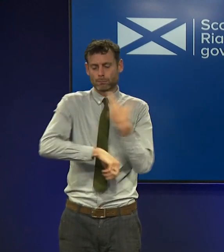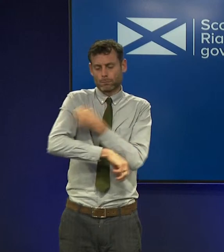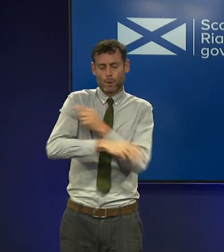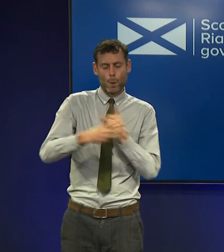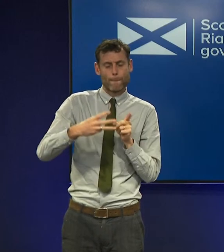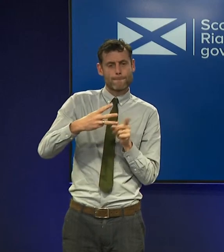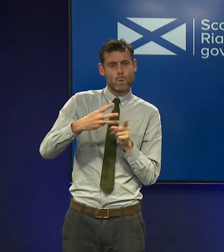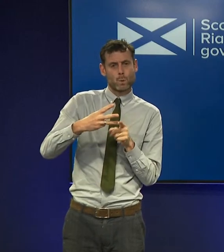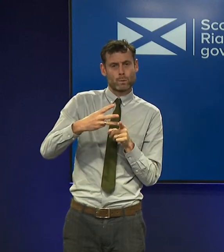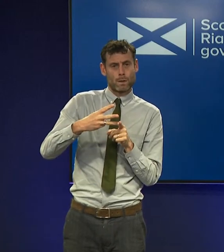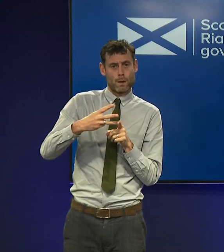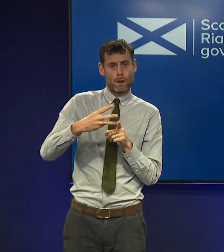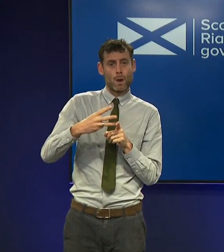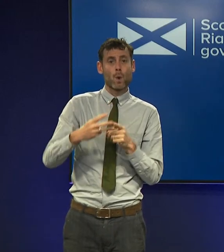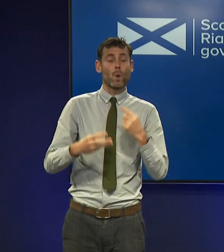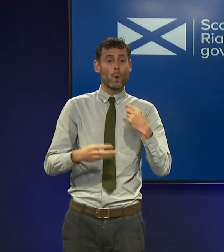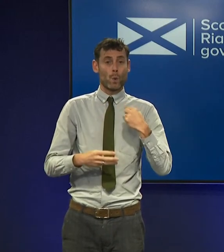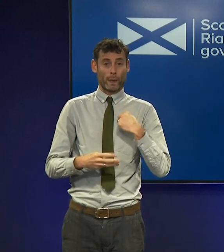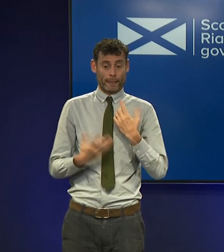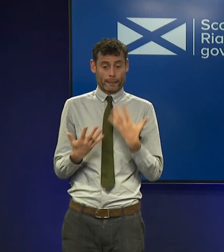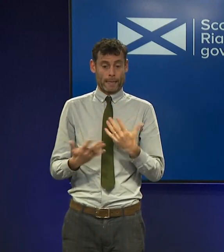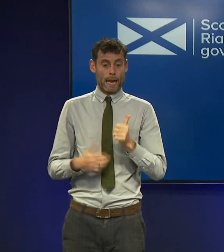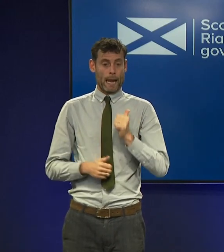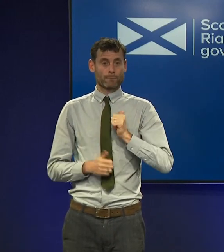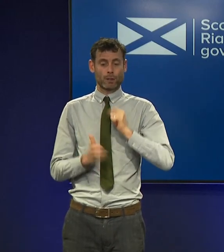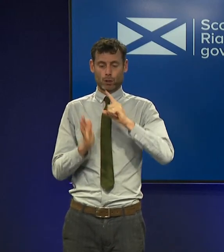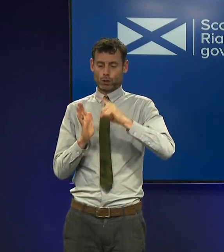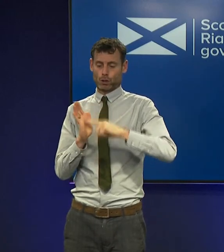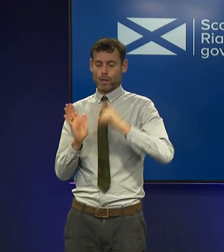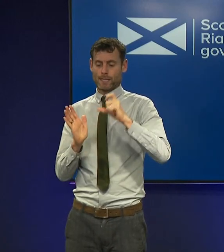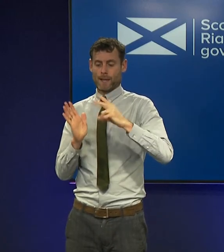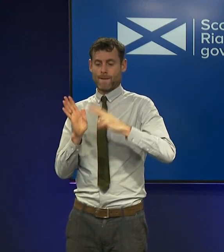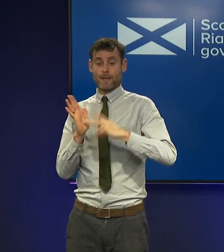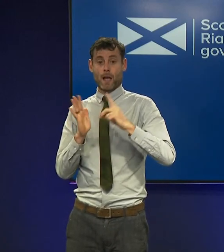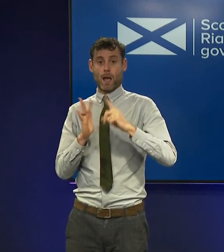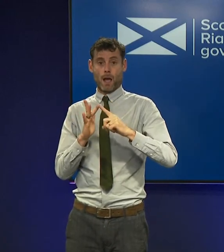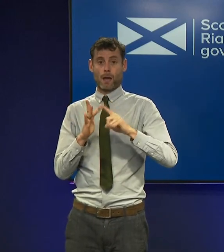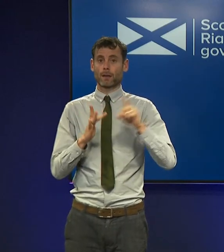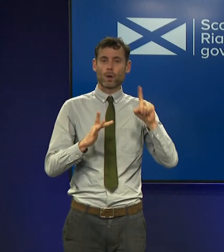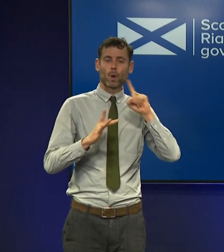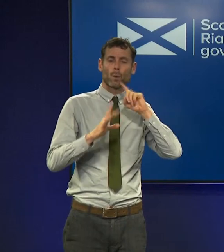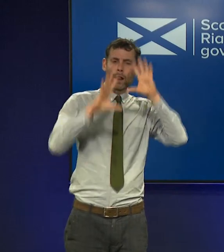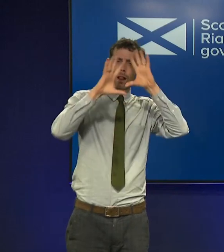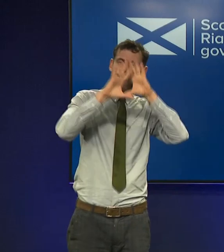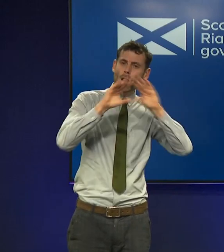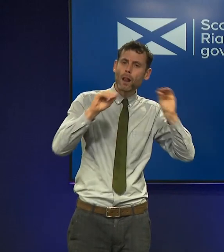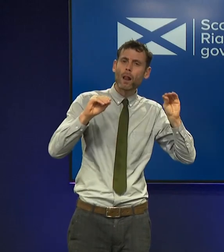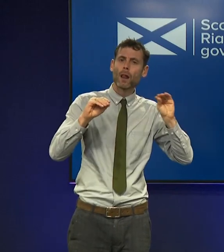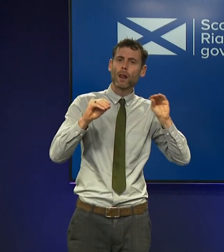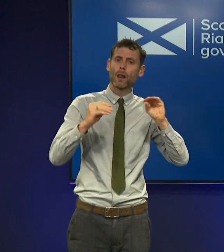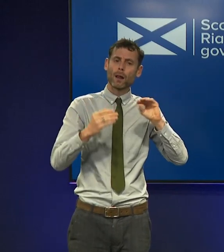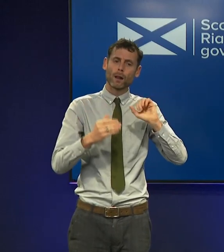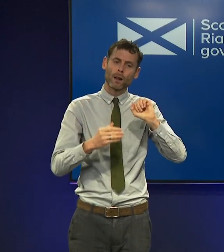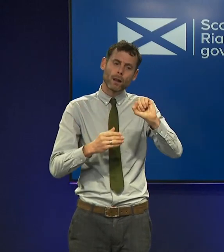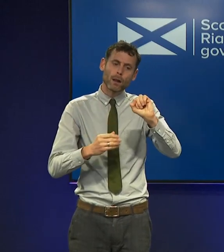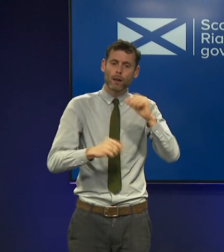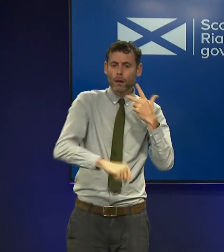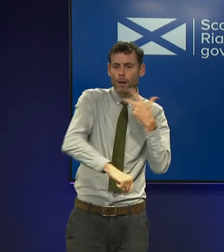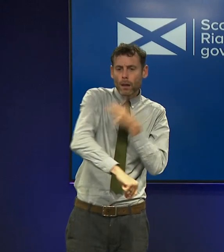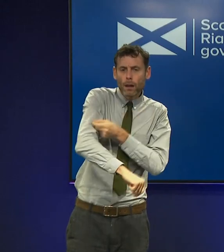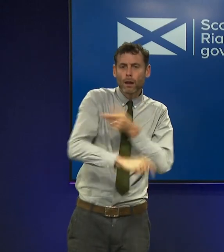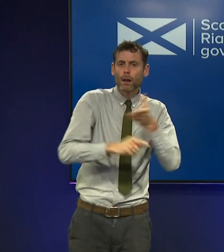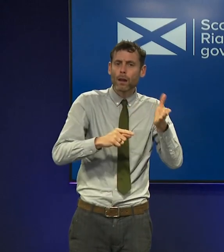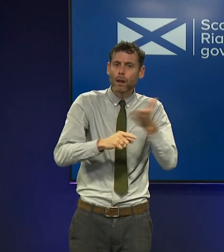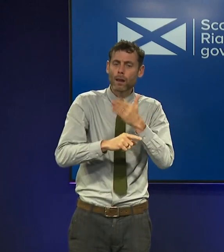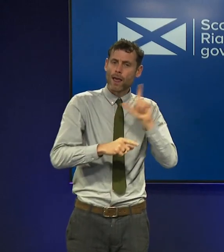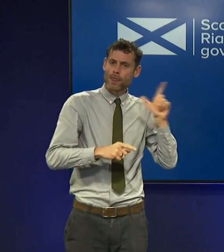say, we're expecting the JCVI statement later today. We have some indication, but it's for the JCVI to set out their recommendation